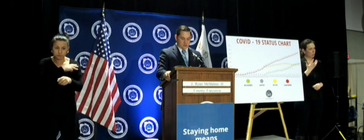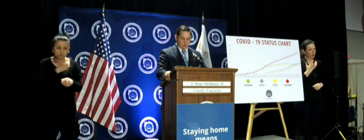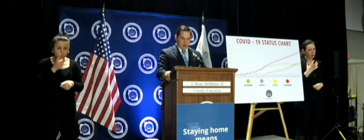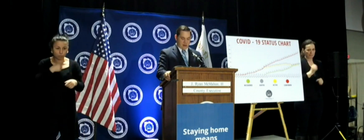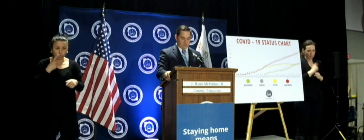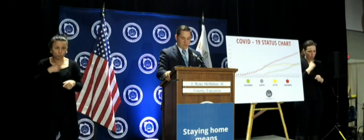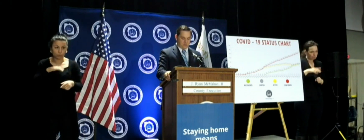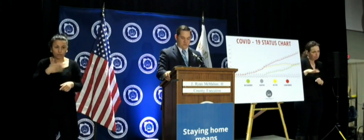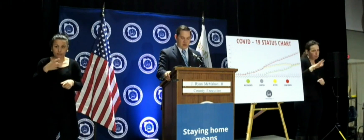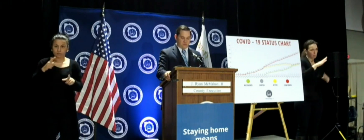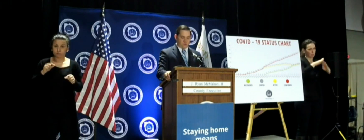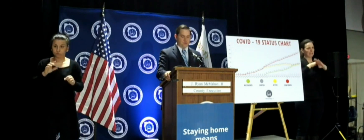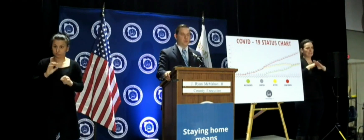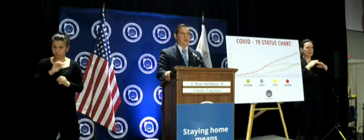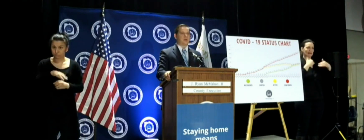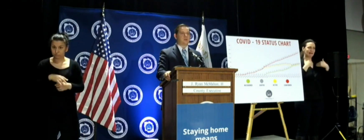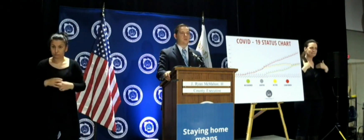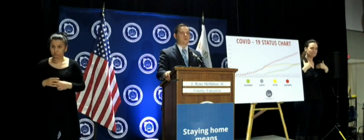Volunteer CNY,